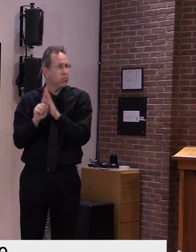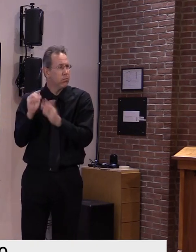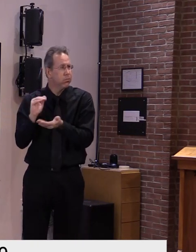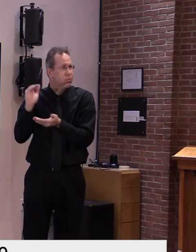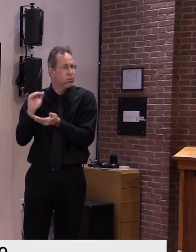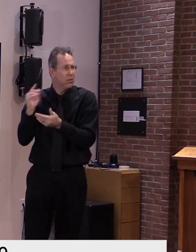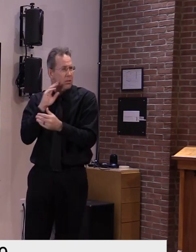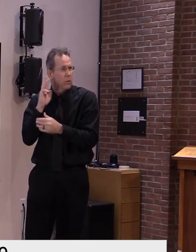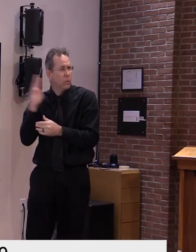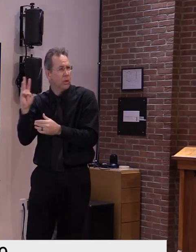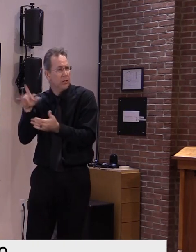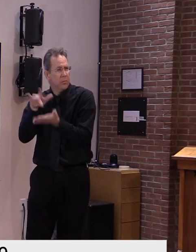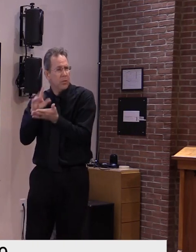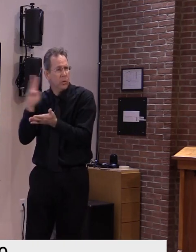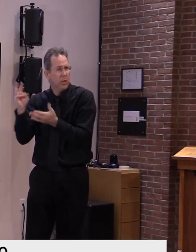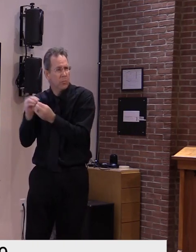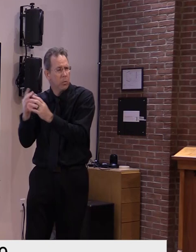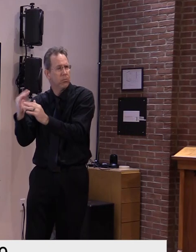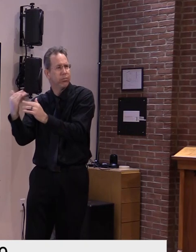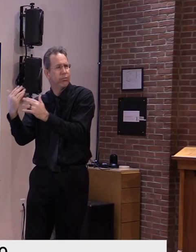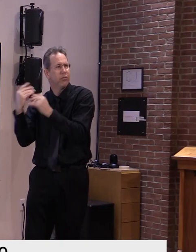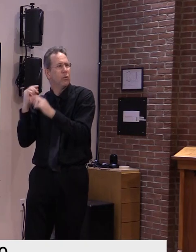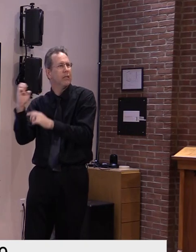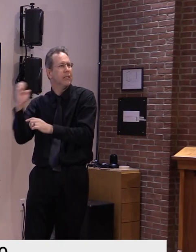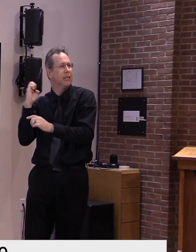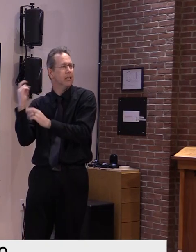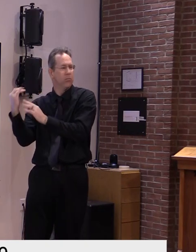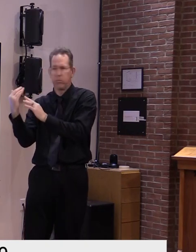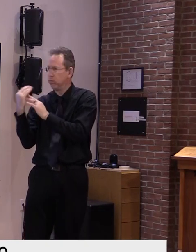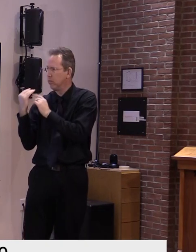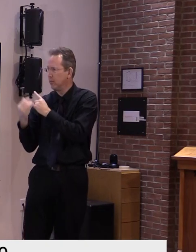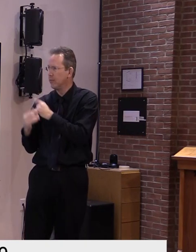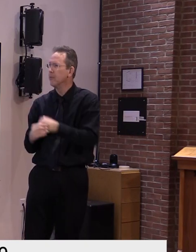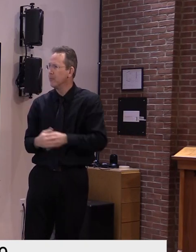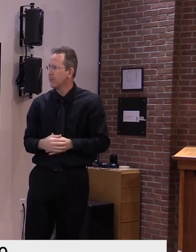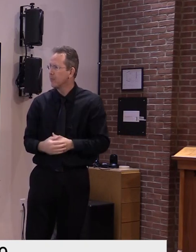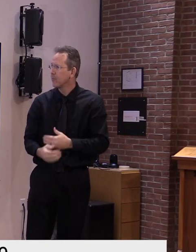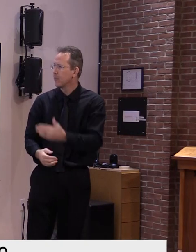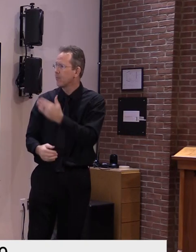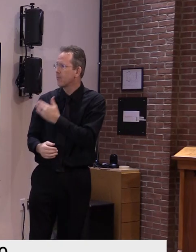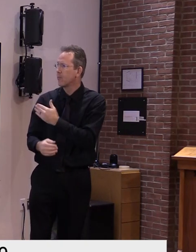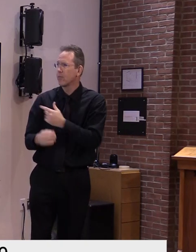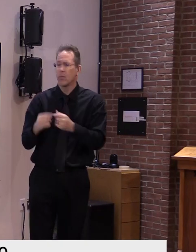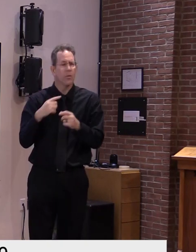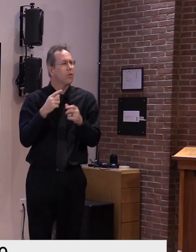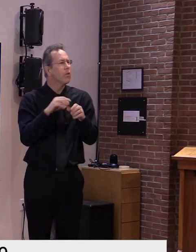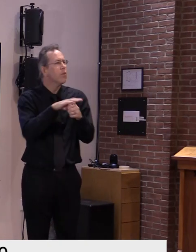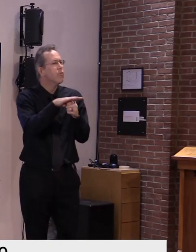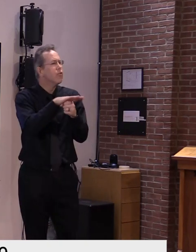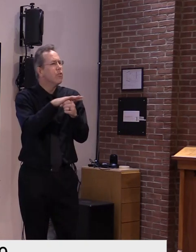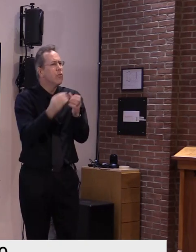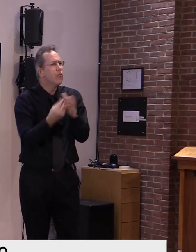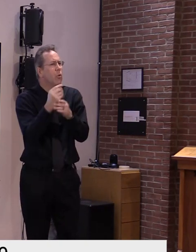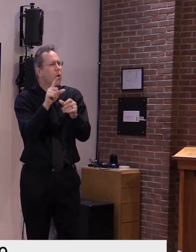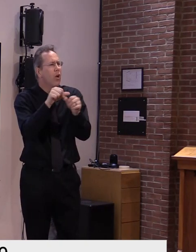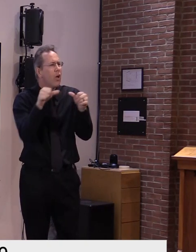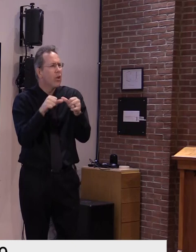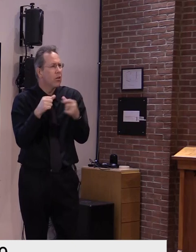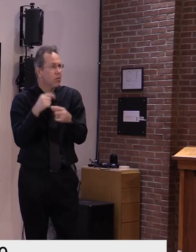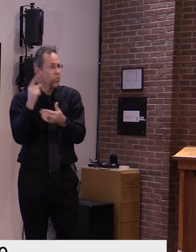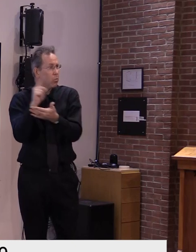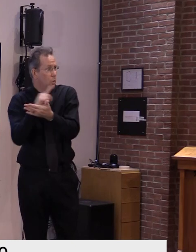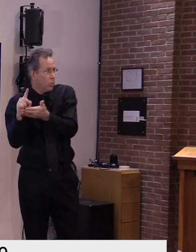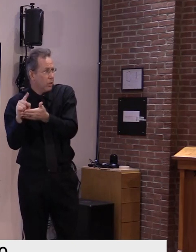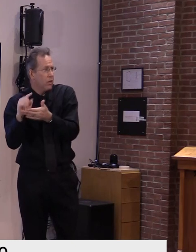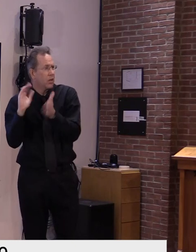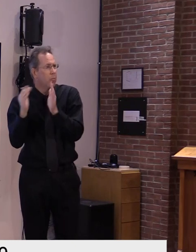already being felt. For the 15th straight week in a row, regional cases have increased, but